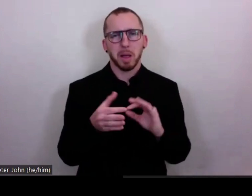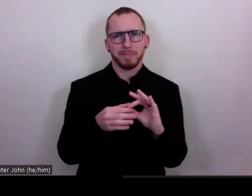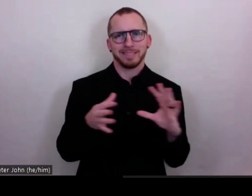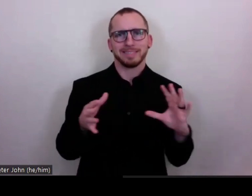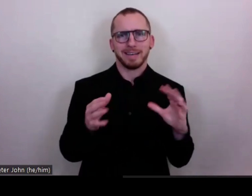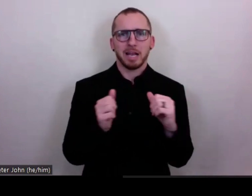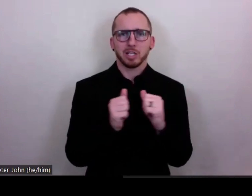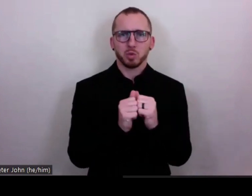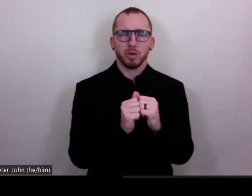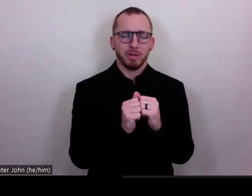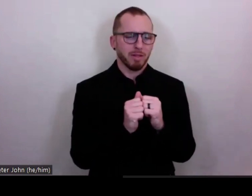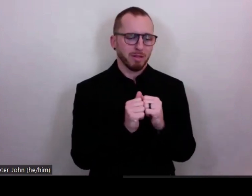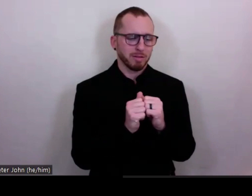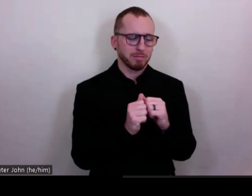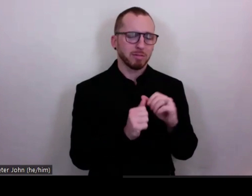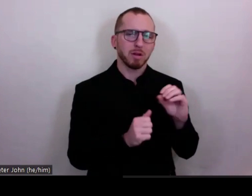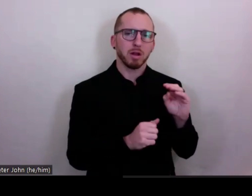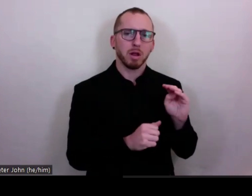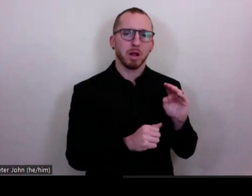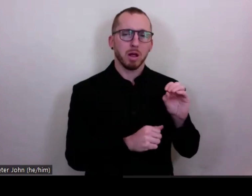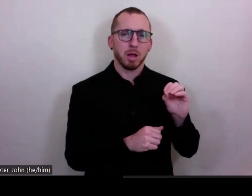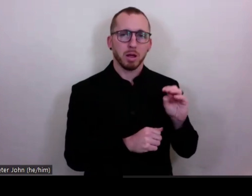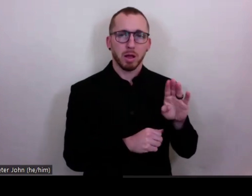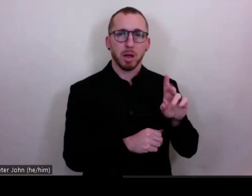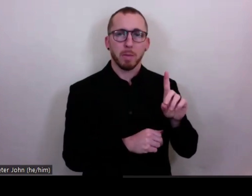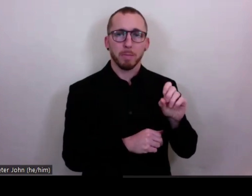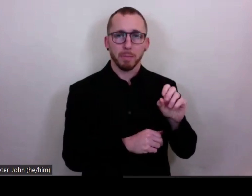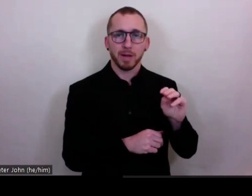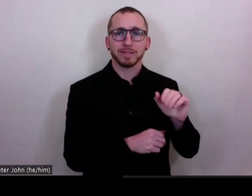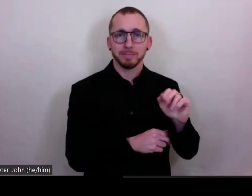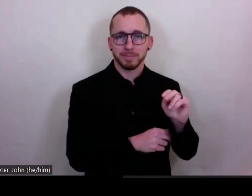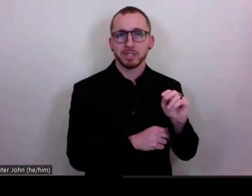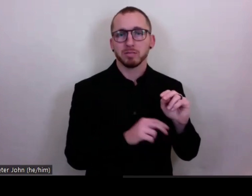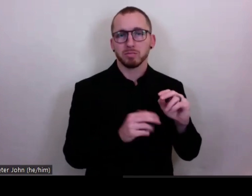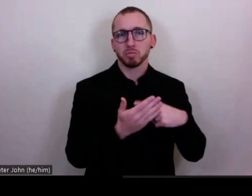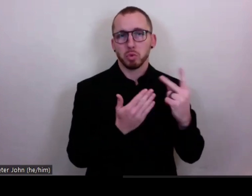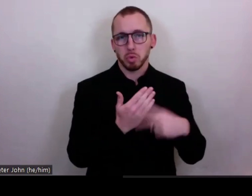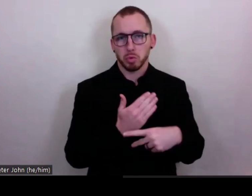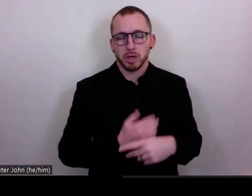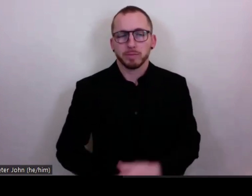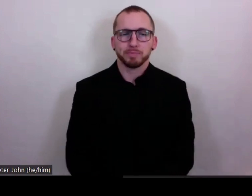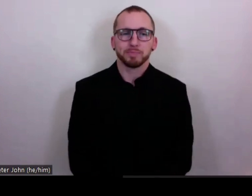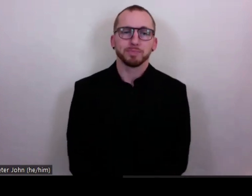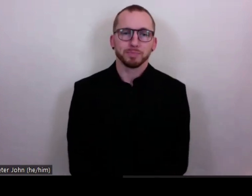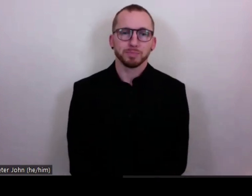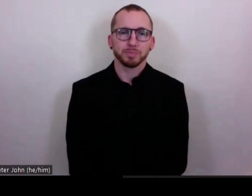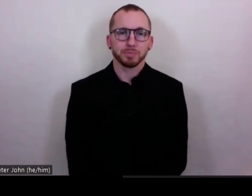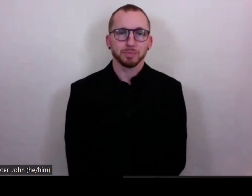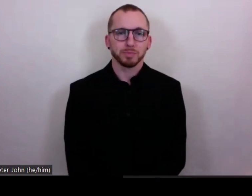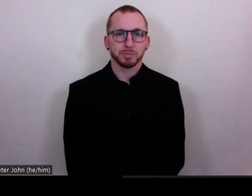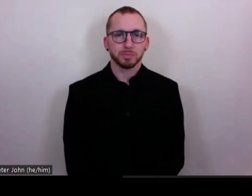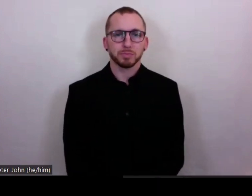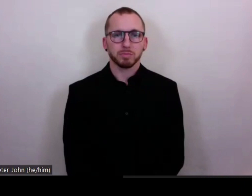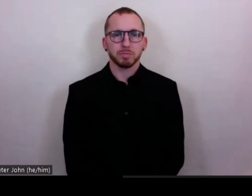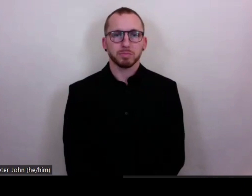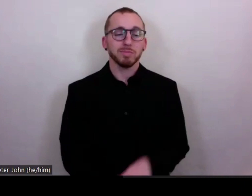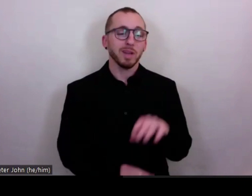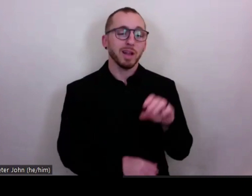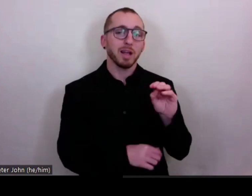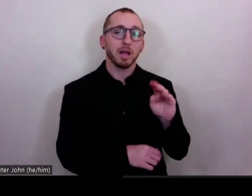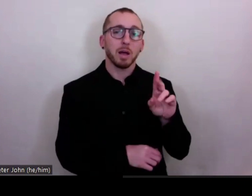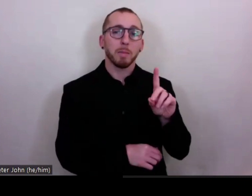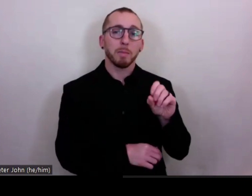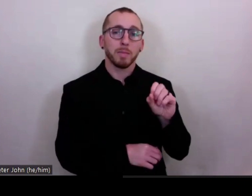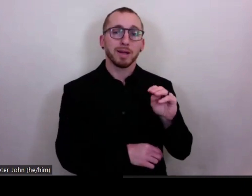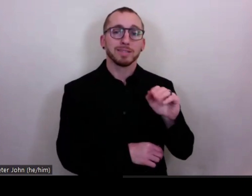ombudsman program. But given the scope of what we do anyway, it's like every other job. You